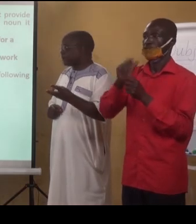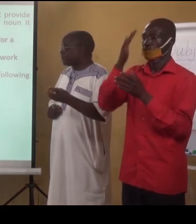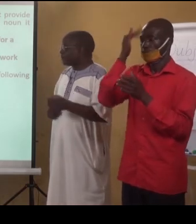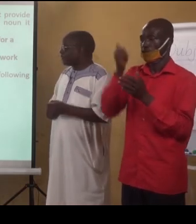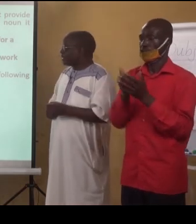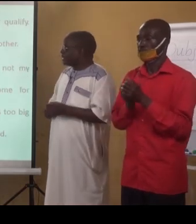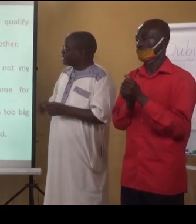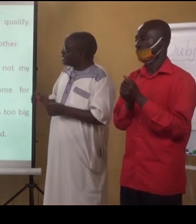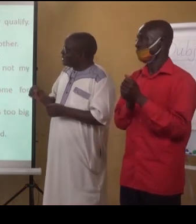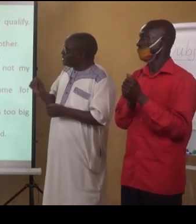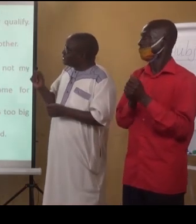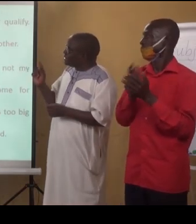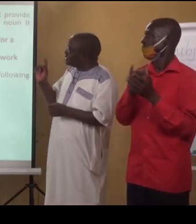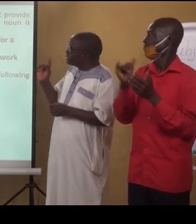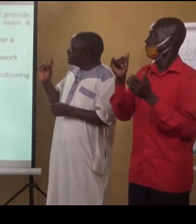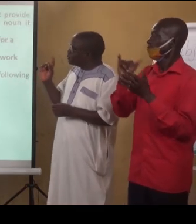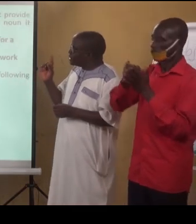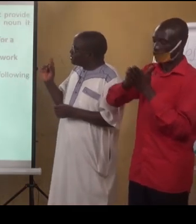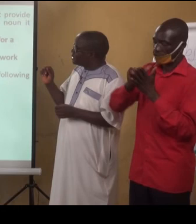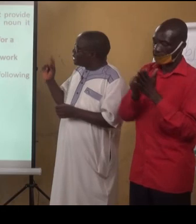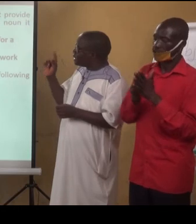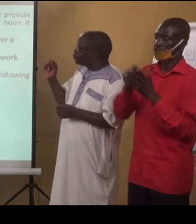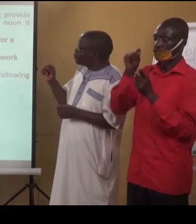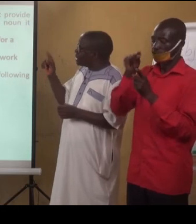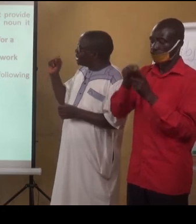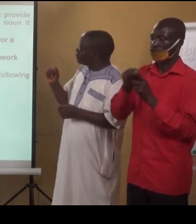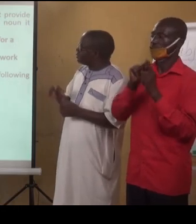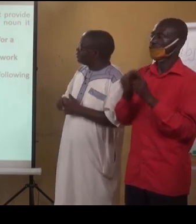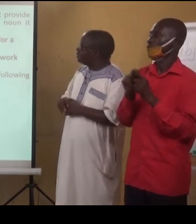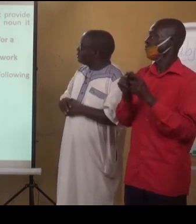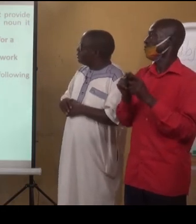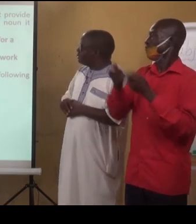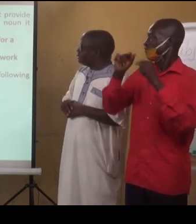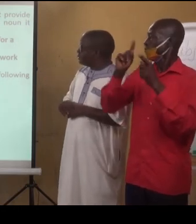why. And that these words help to mark out